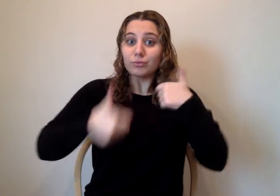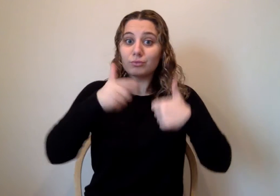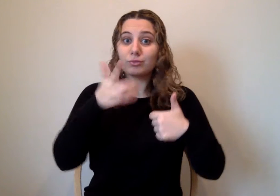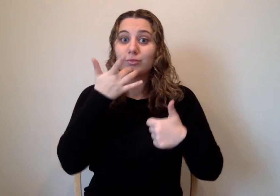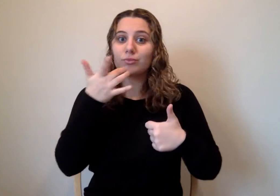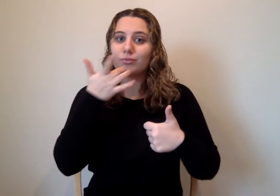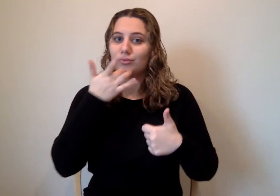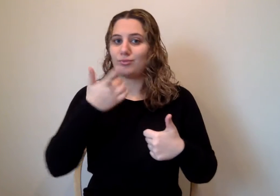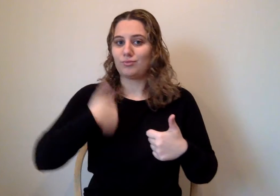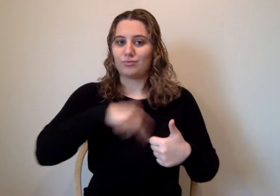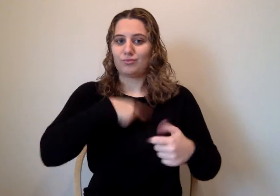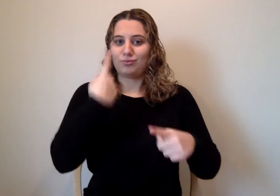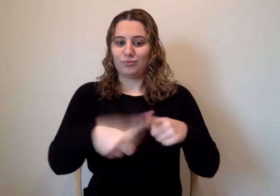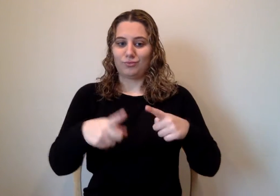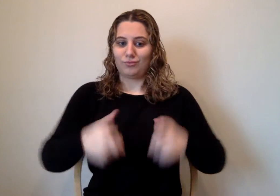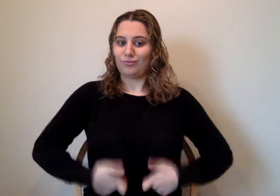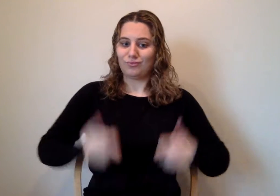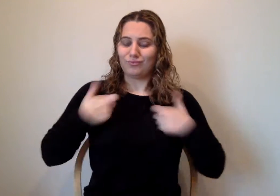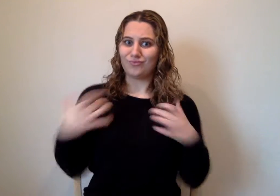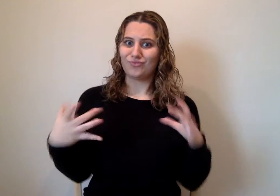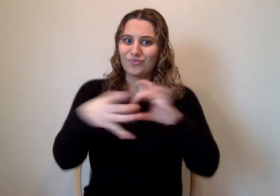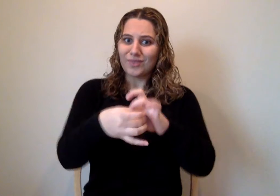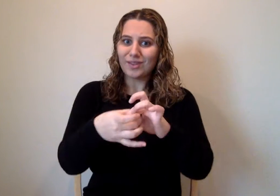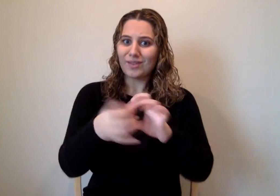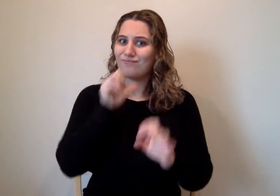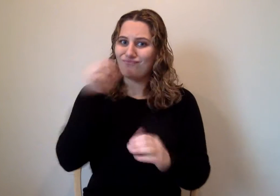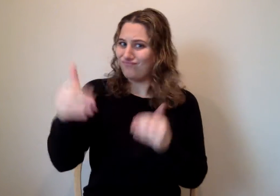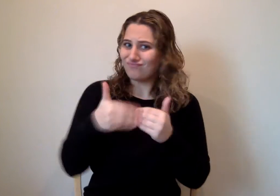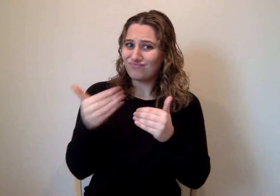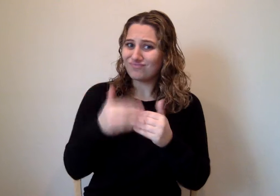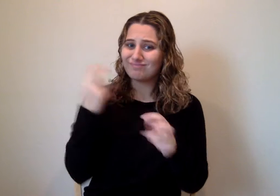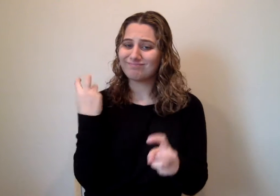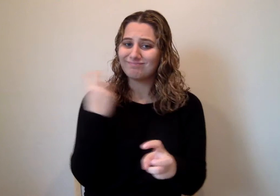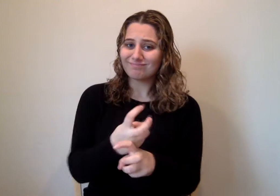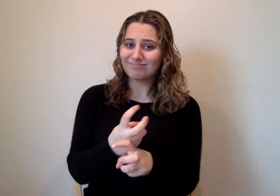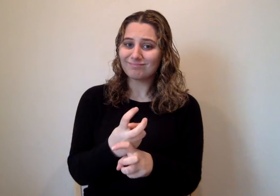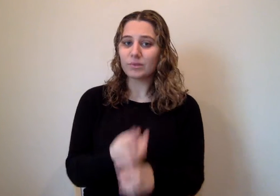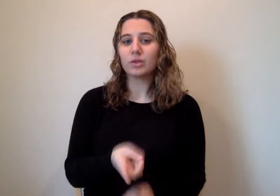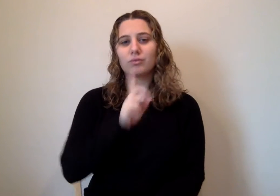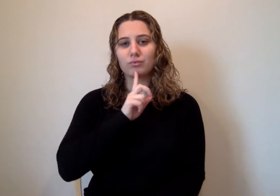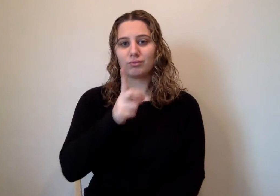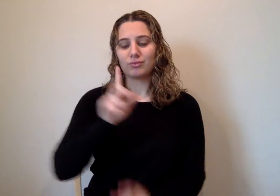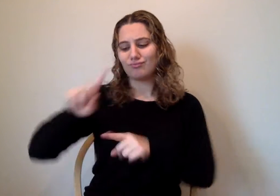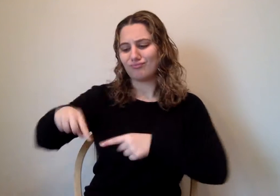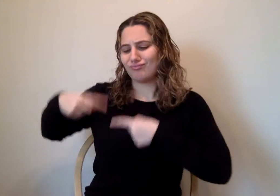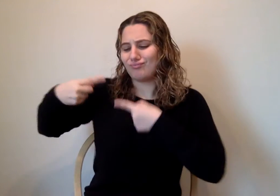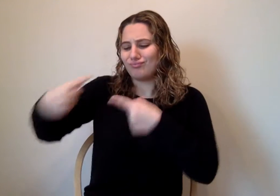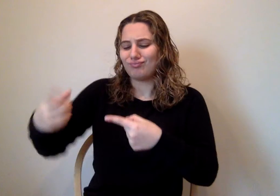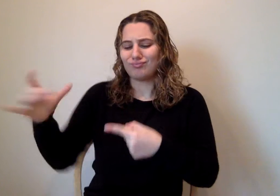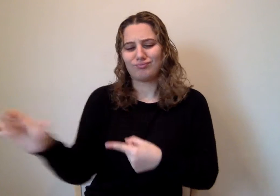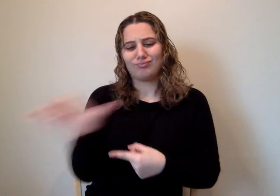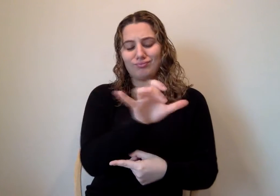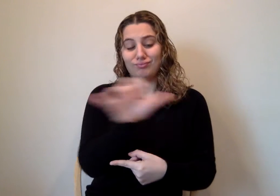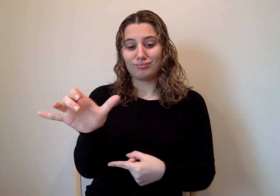In reality, we've always been. And I'd like to take you back on an historic adventure to realize